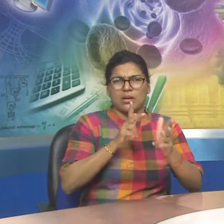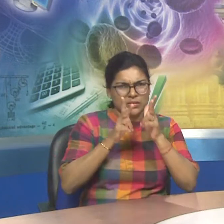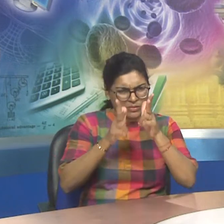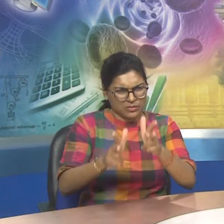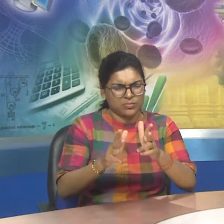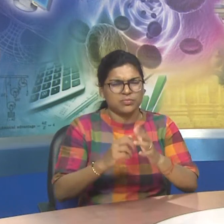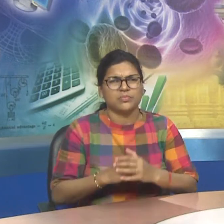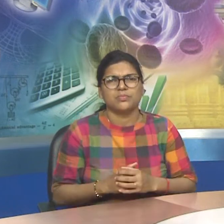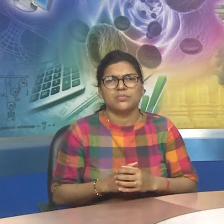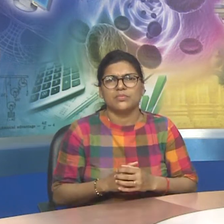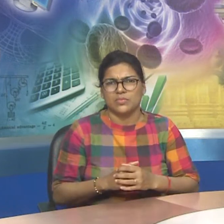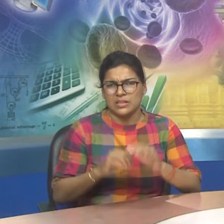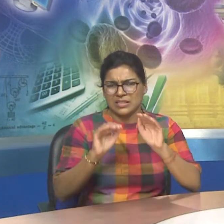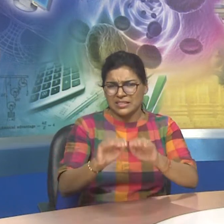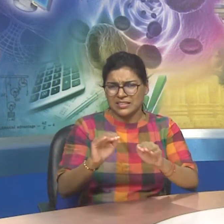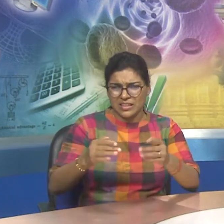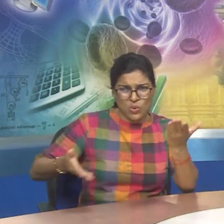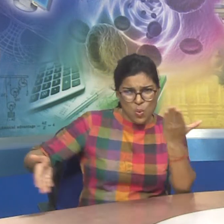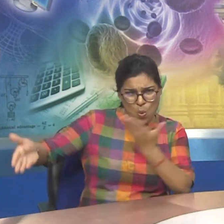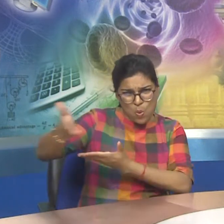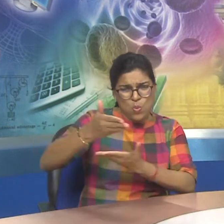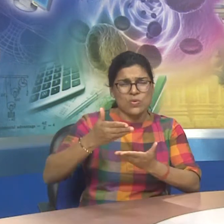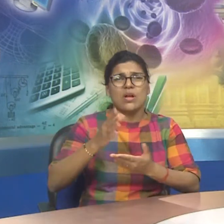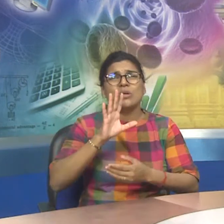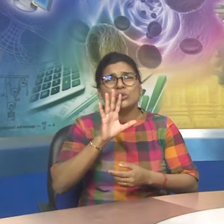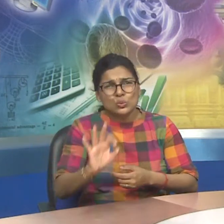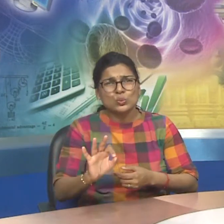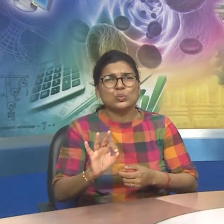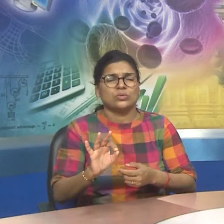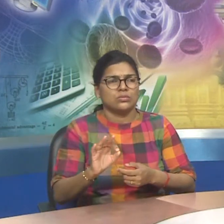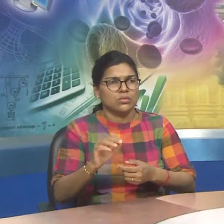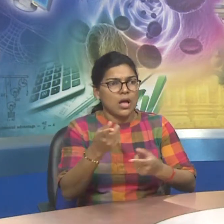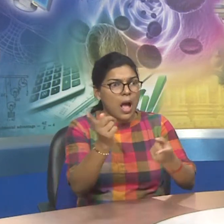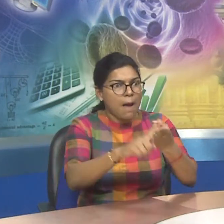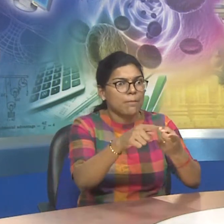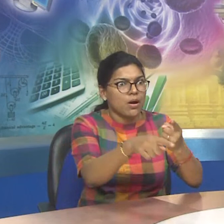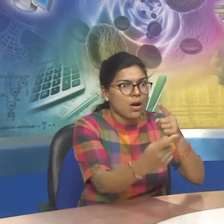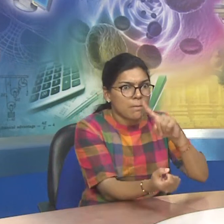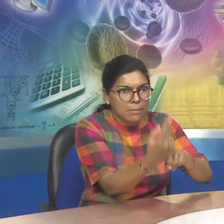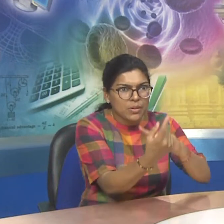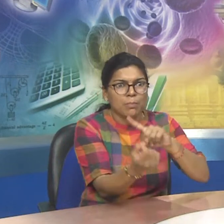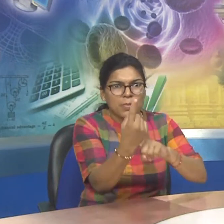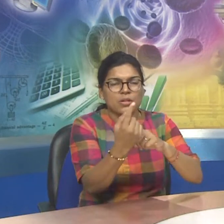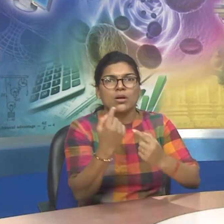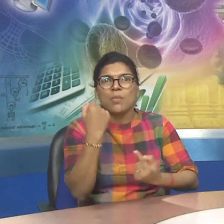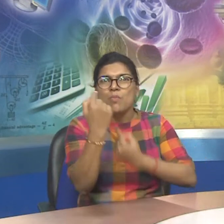The poet says that the children are not interested in any politics or any